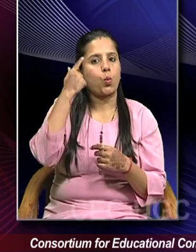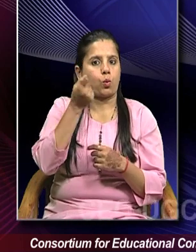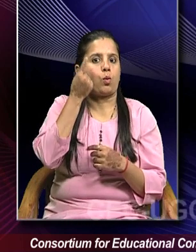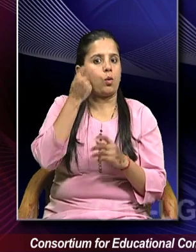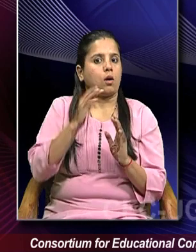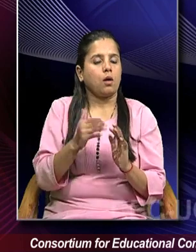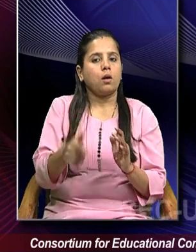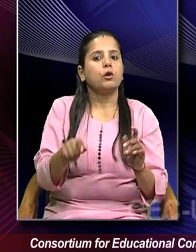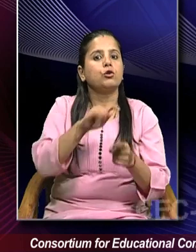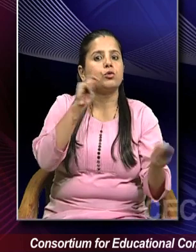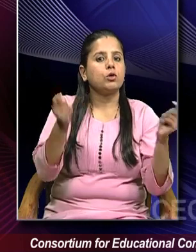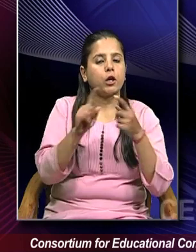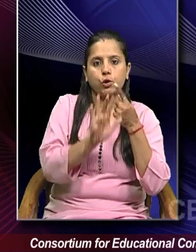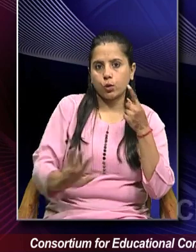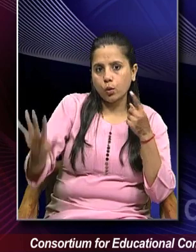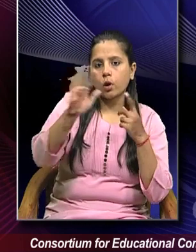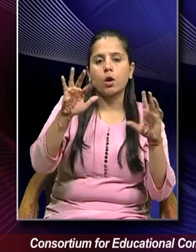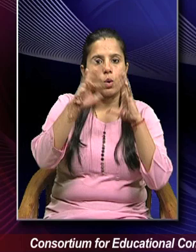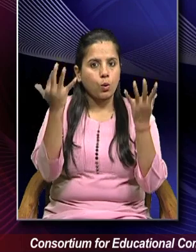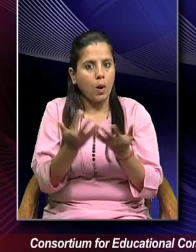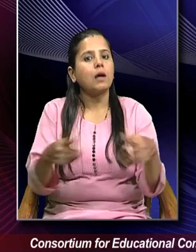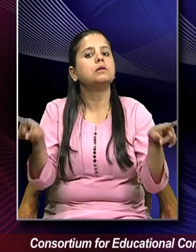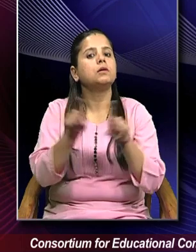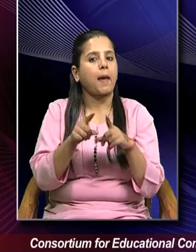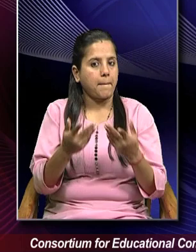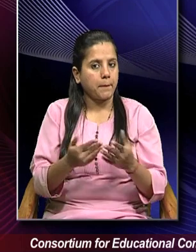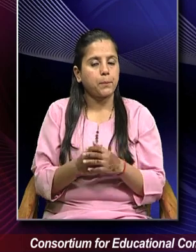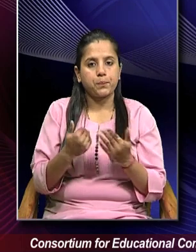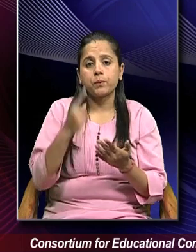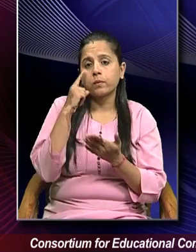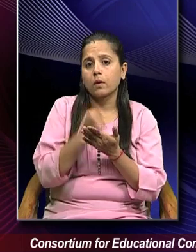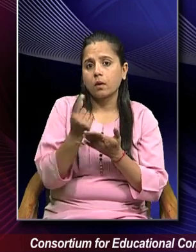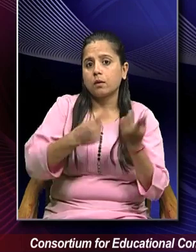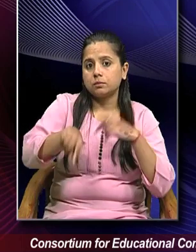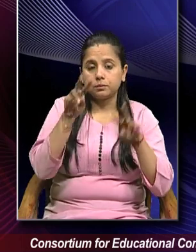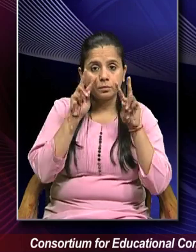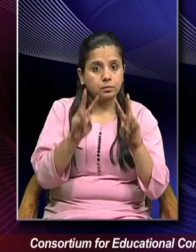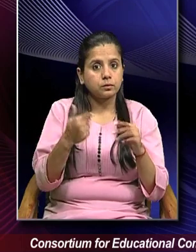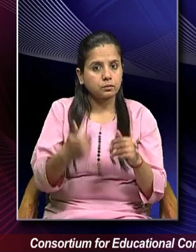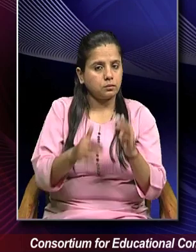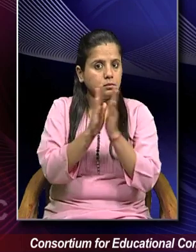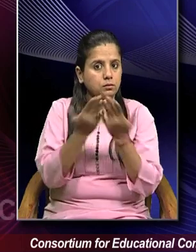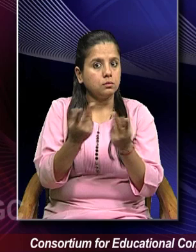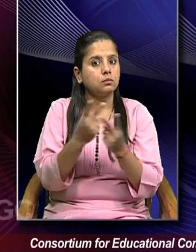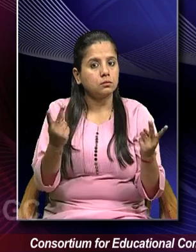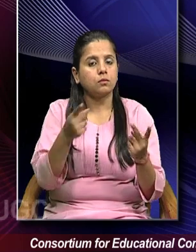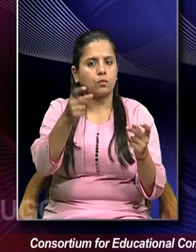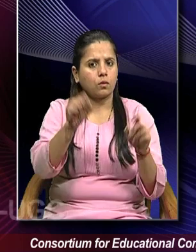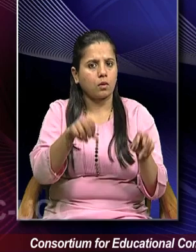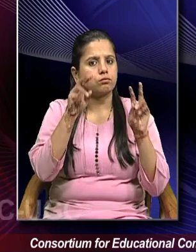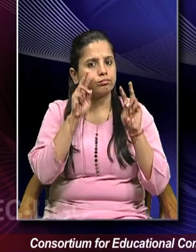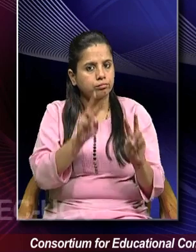it changed Europe and the world as well. So, we will try to see that the kind of books which one can refer